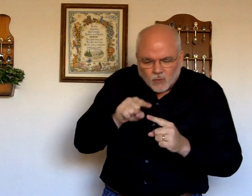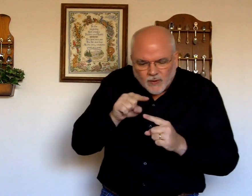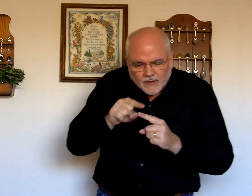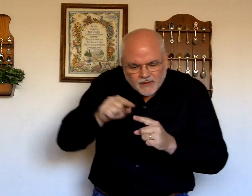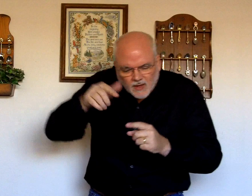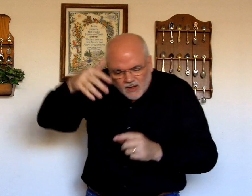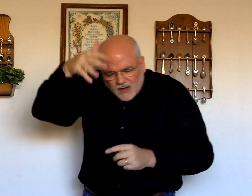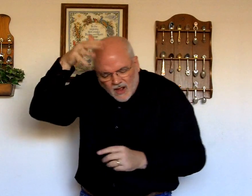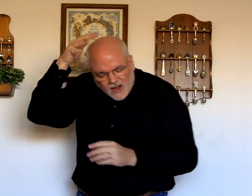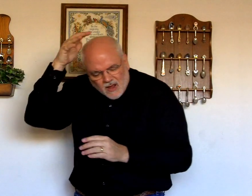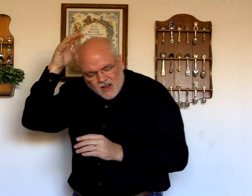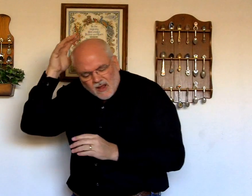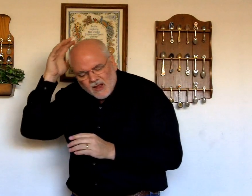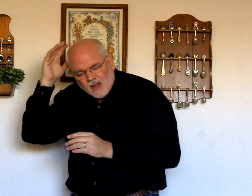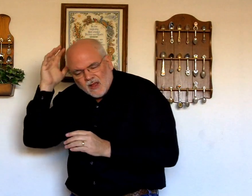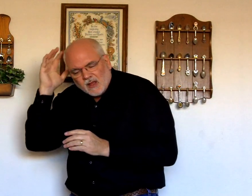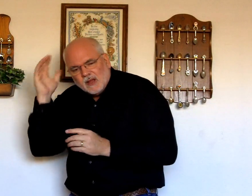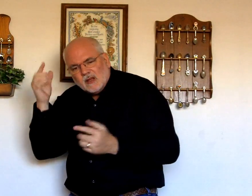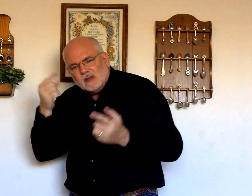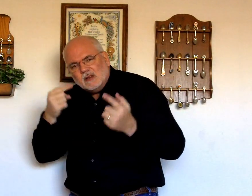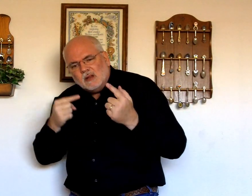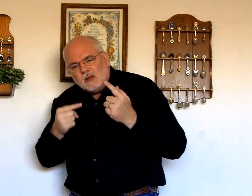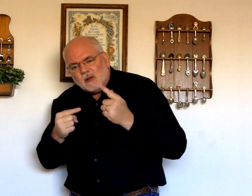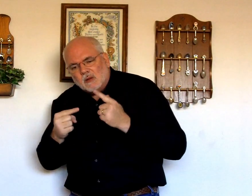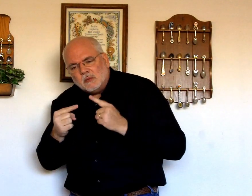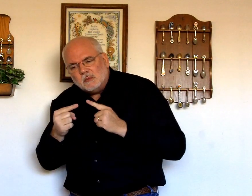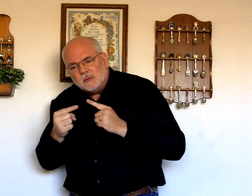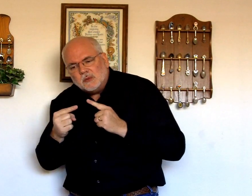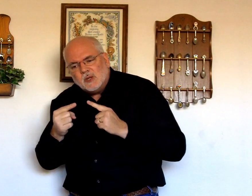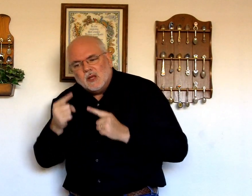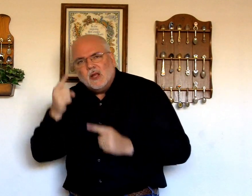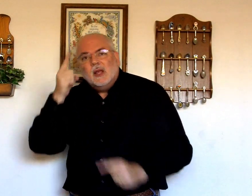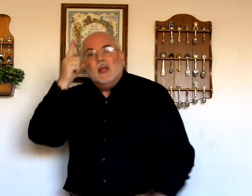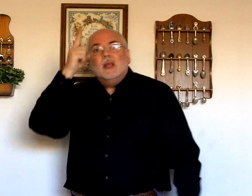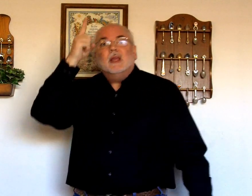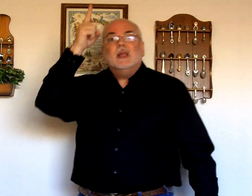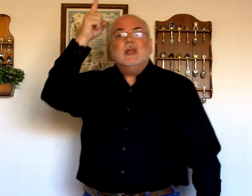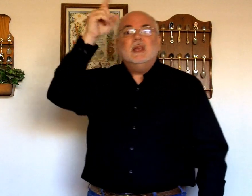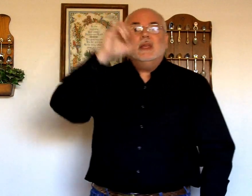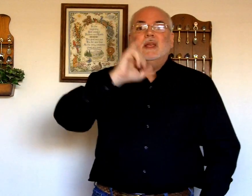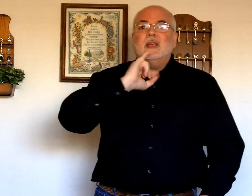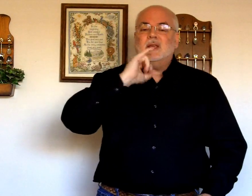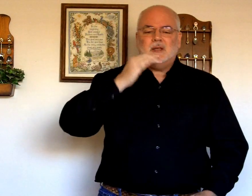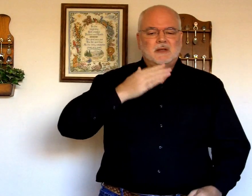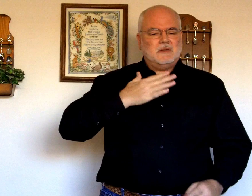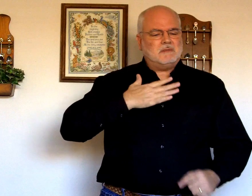is